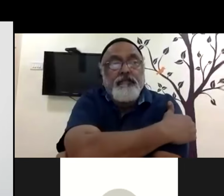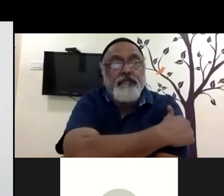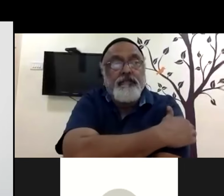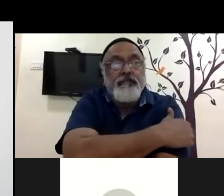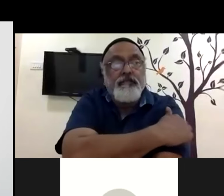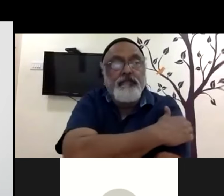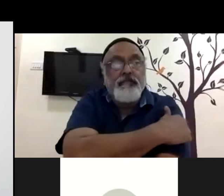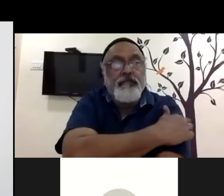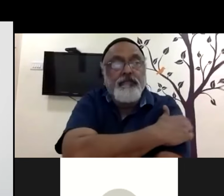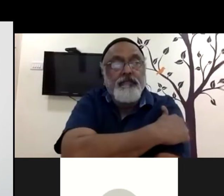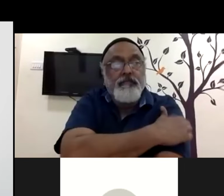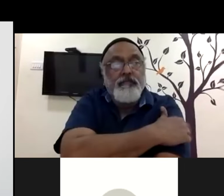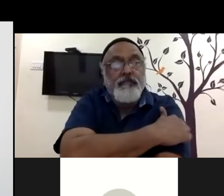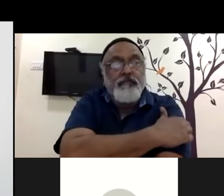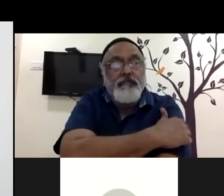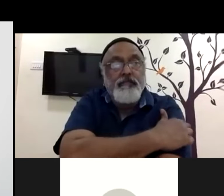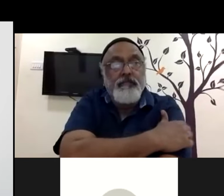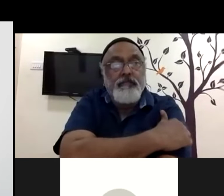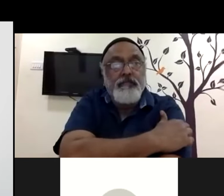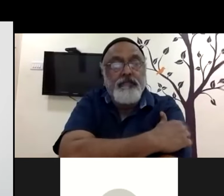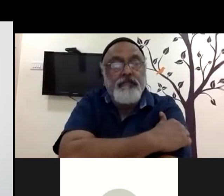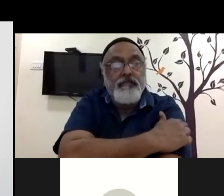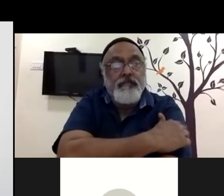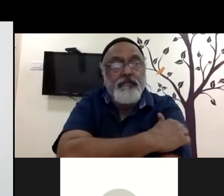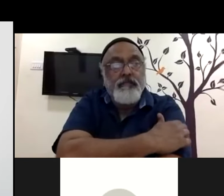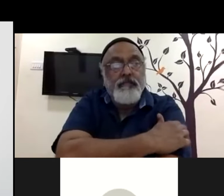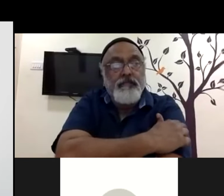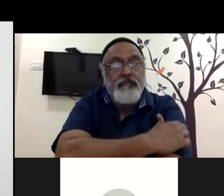I would request you to